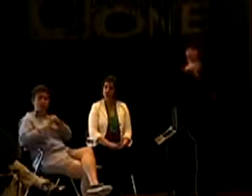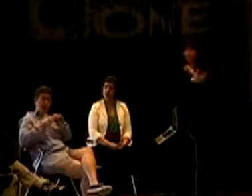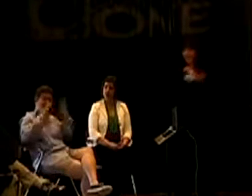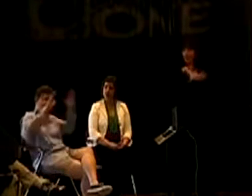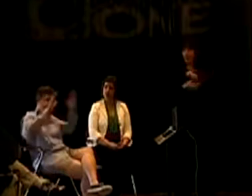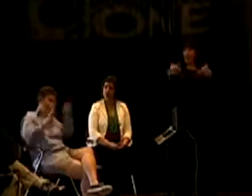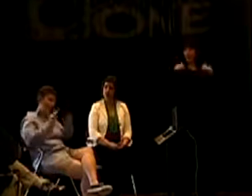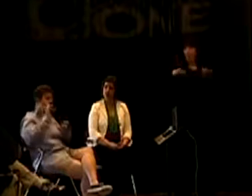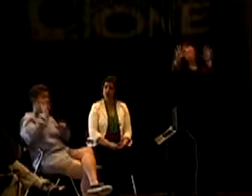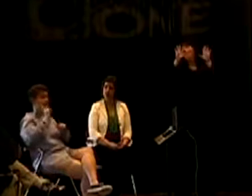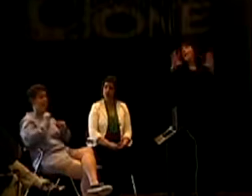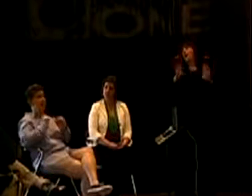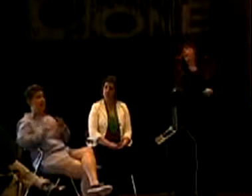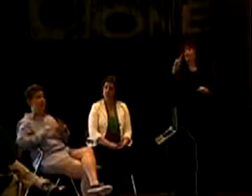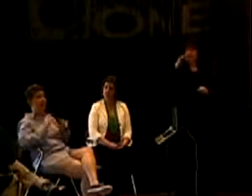or really